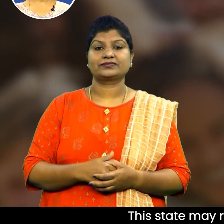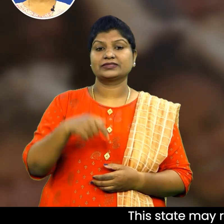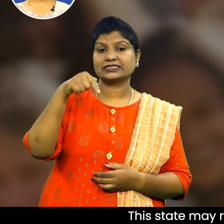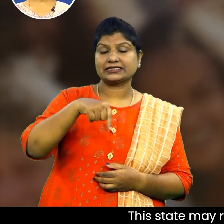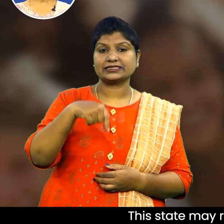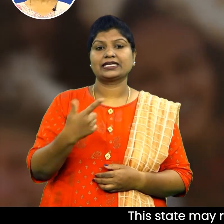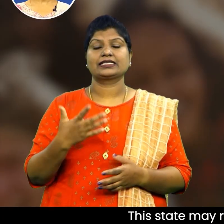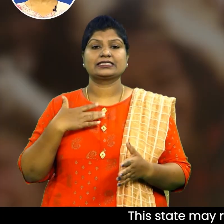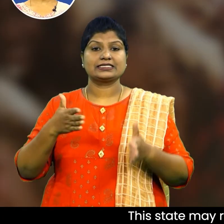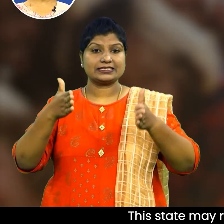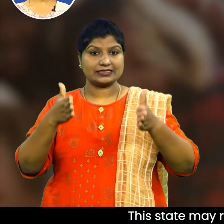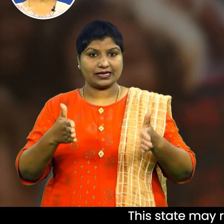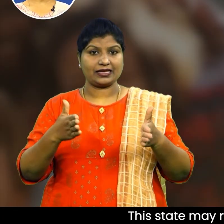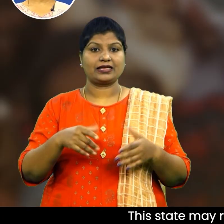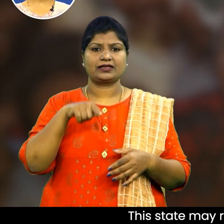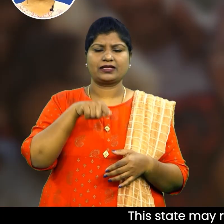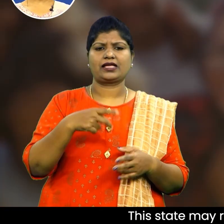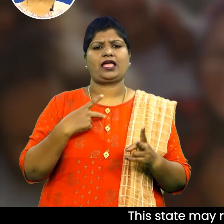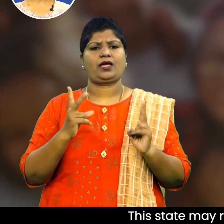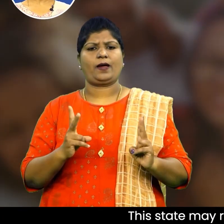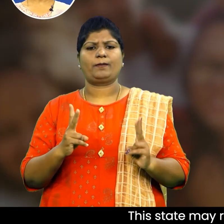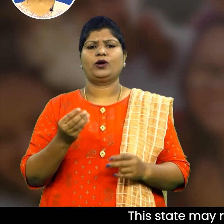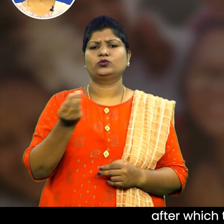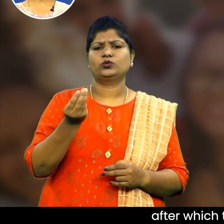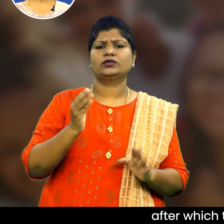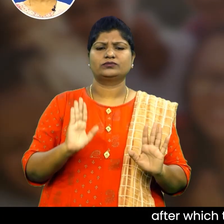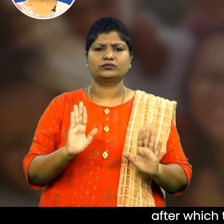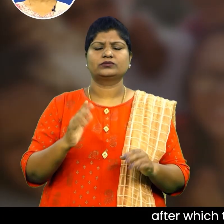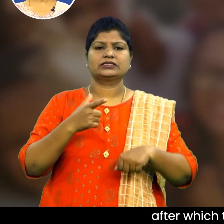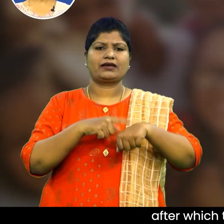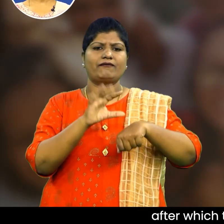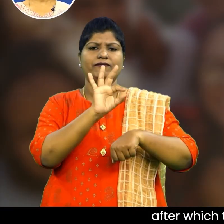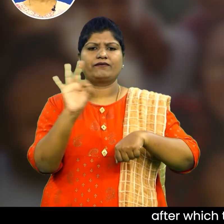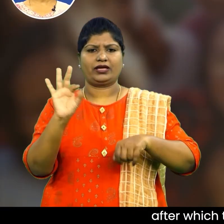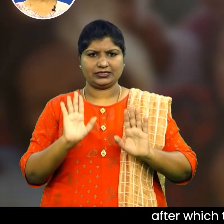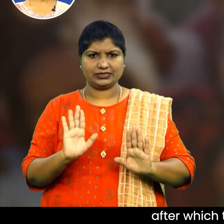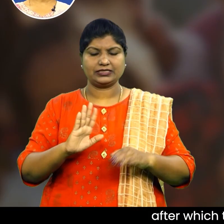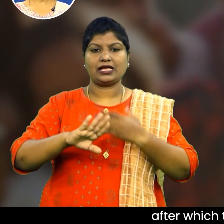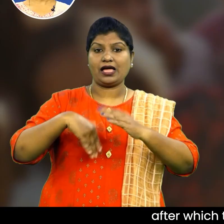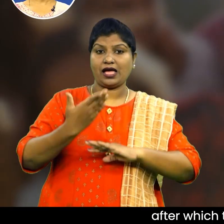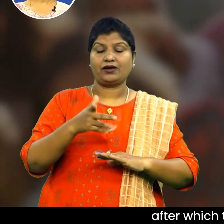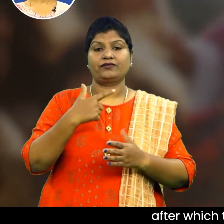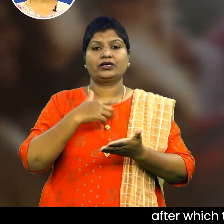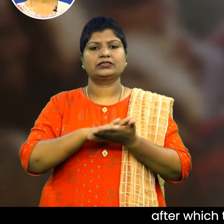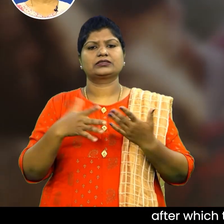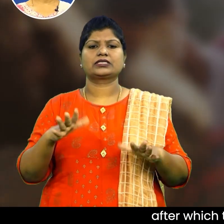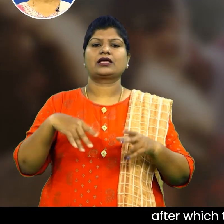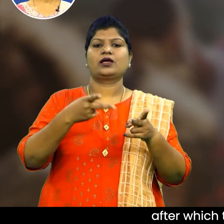This state may remain for a few days or weeks, after which the voice becomes